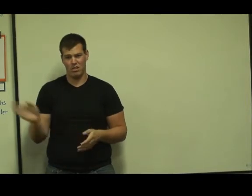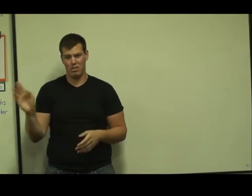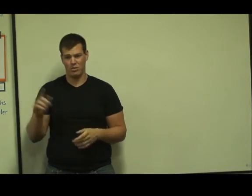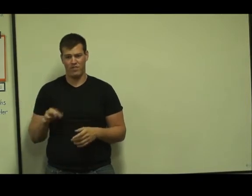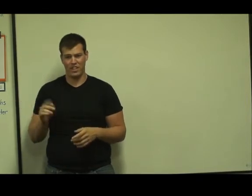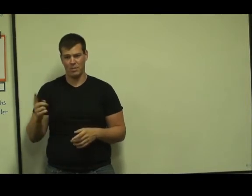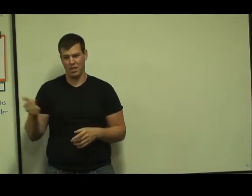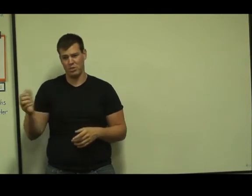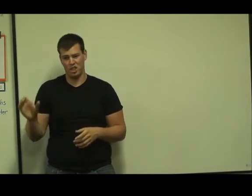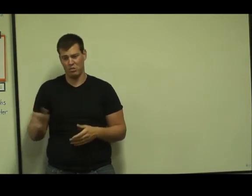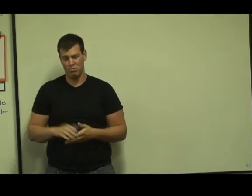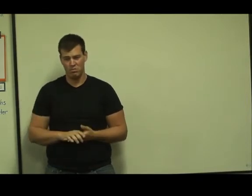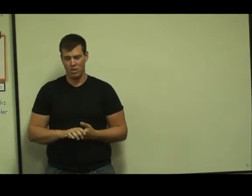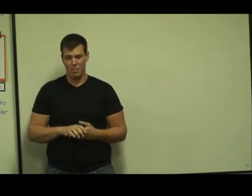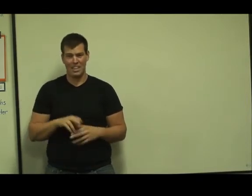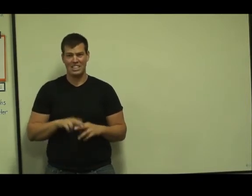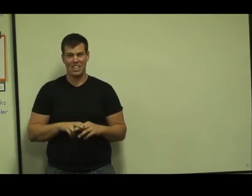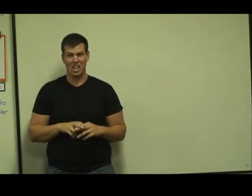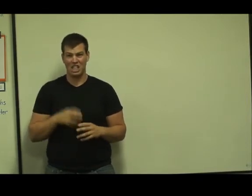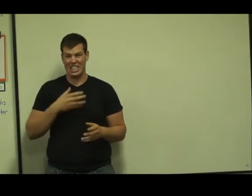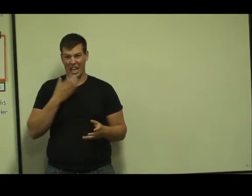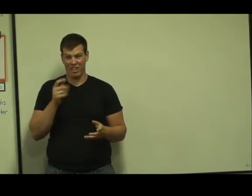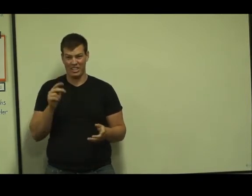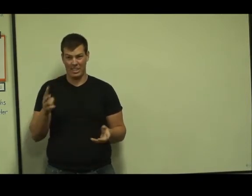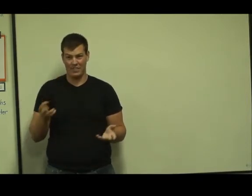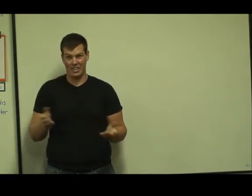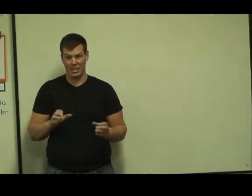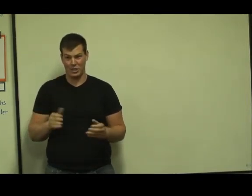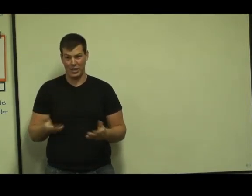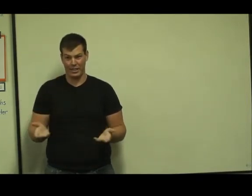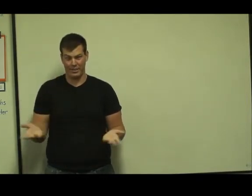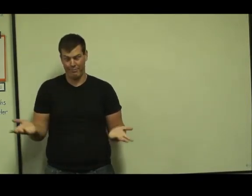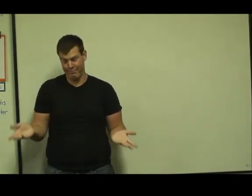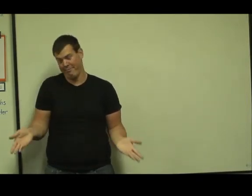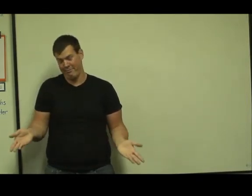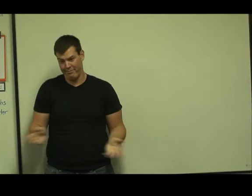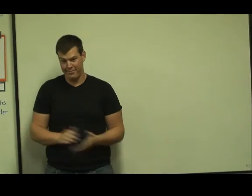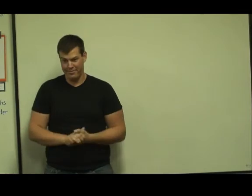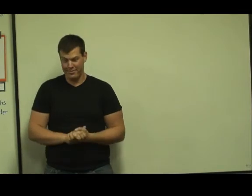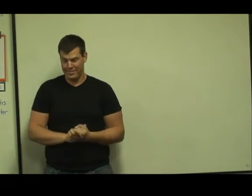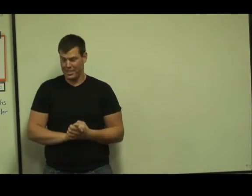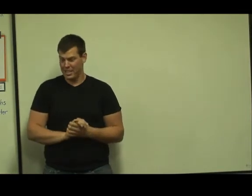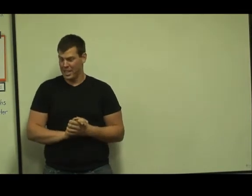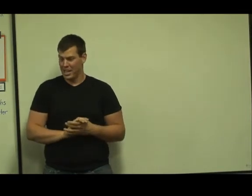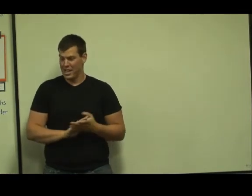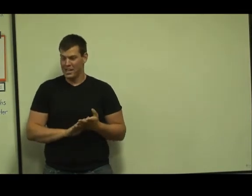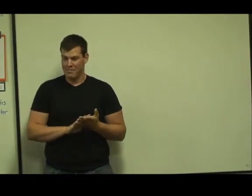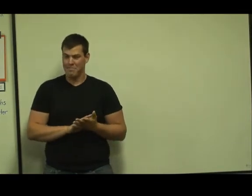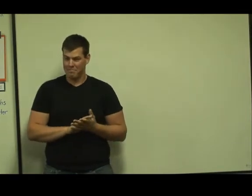go find up the gym. I can just get the TV back into eating. Yeah, true.